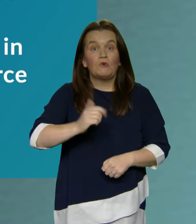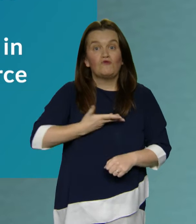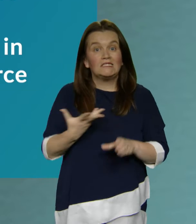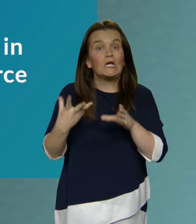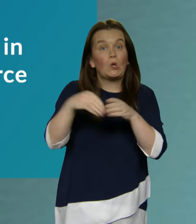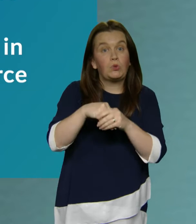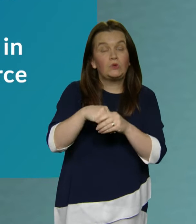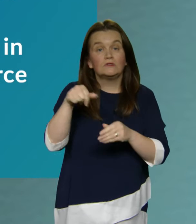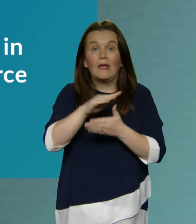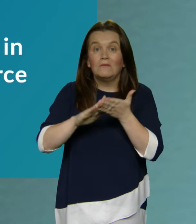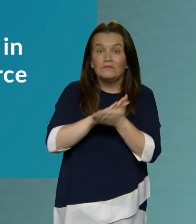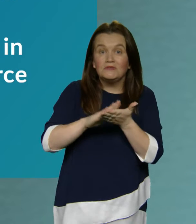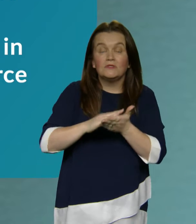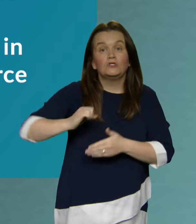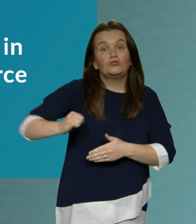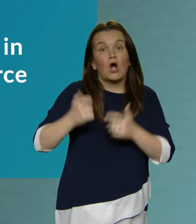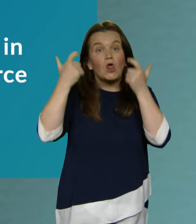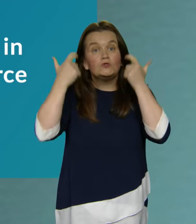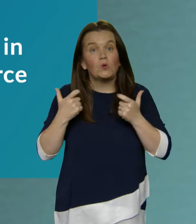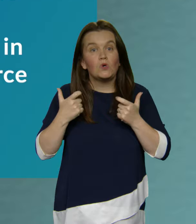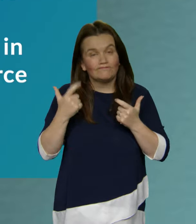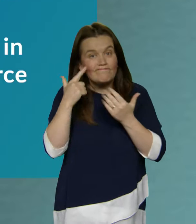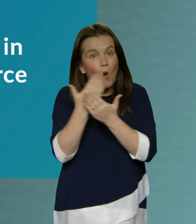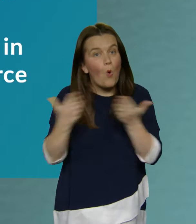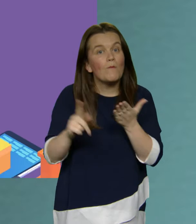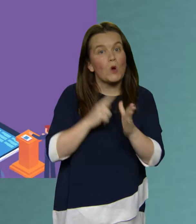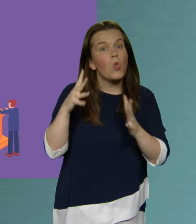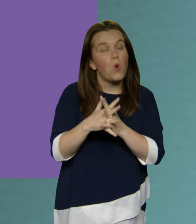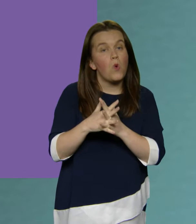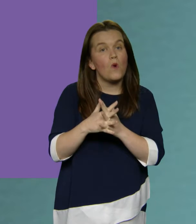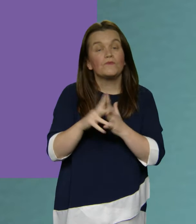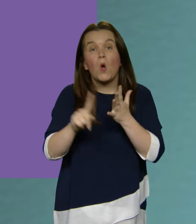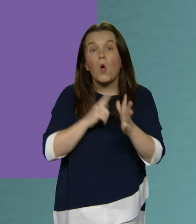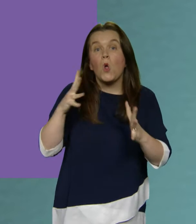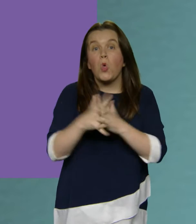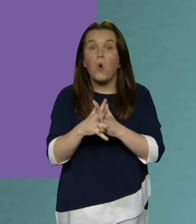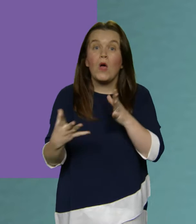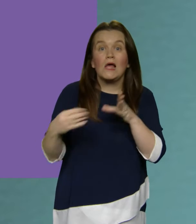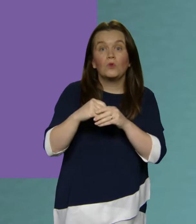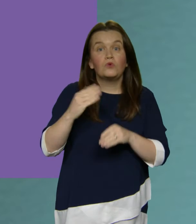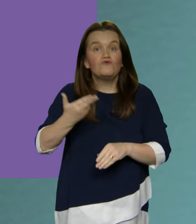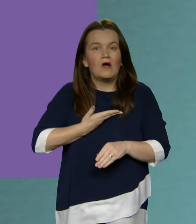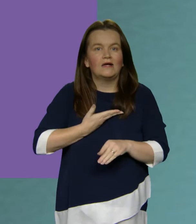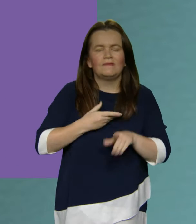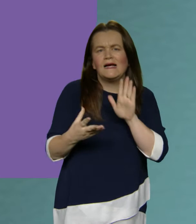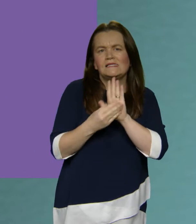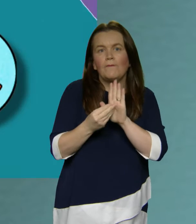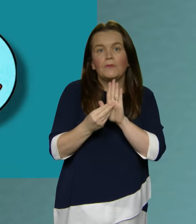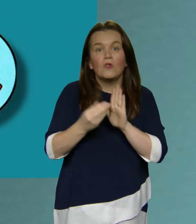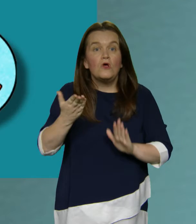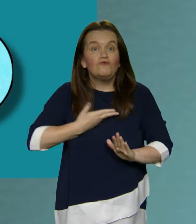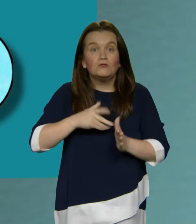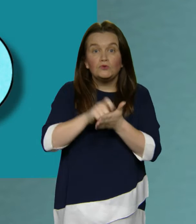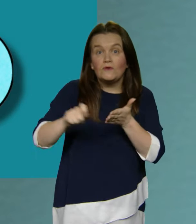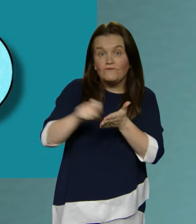laws. This means courts in Scotland can enforce them. They include rights like the right to vote,